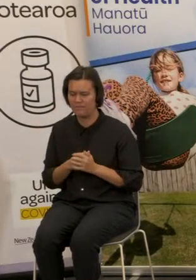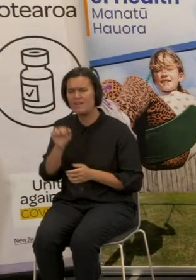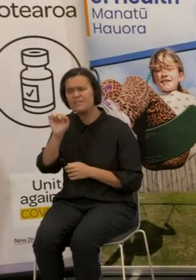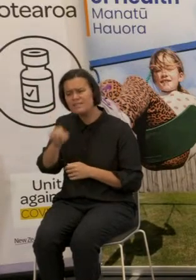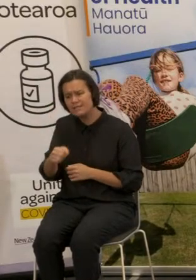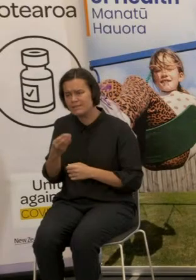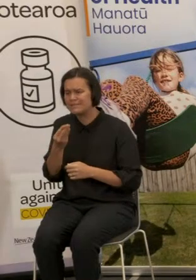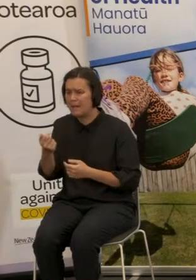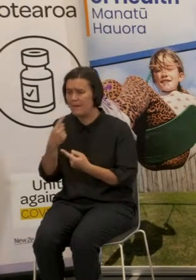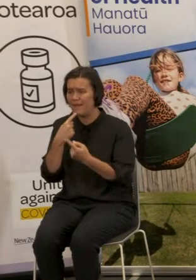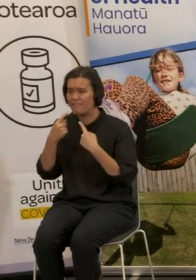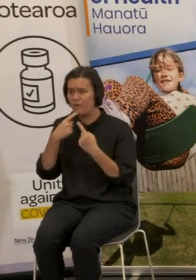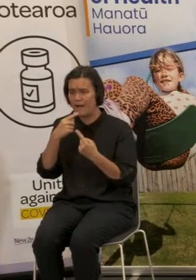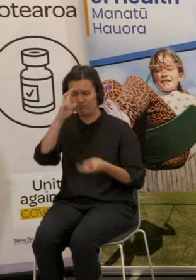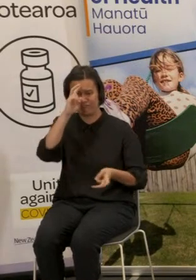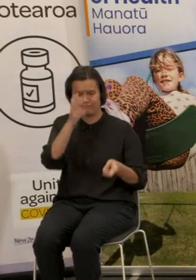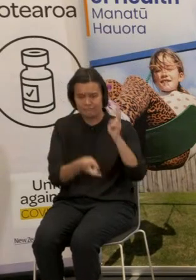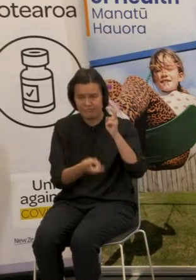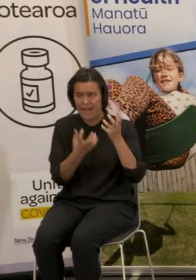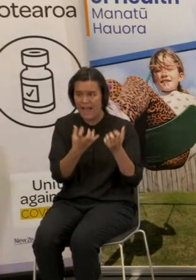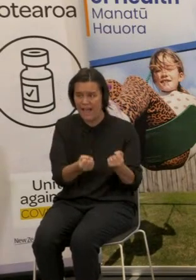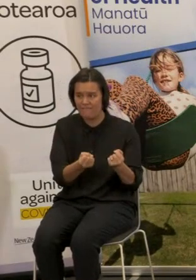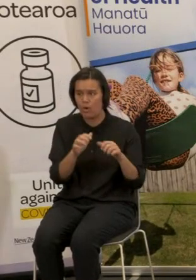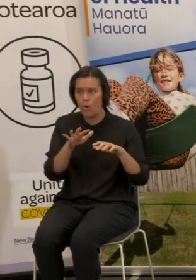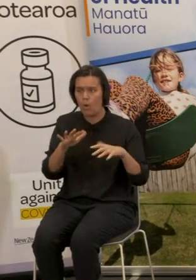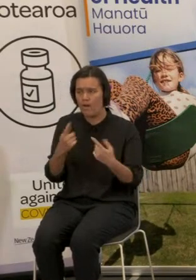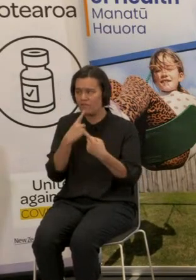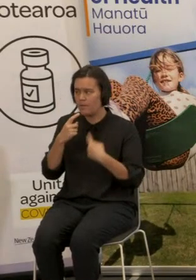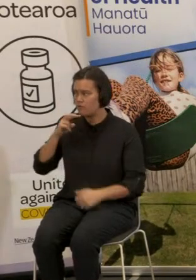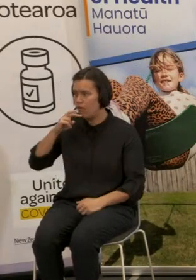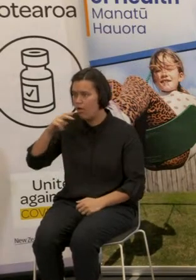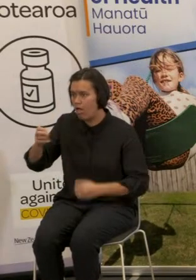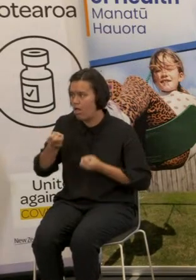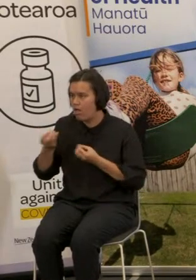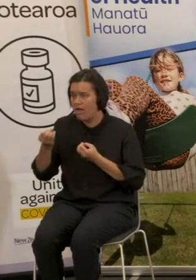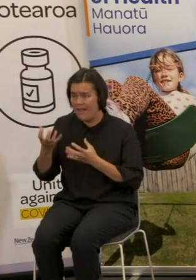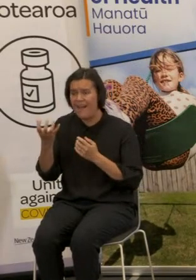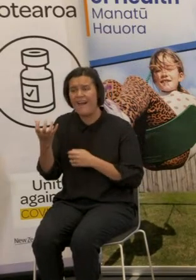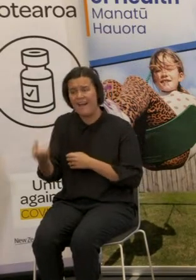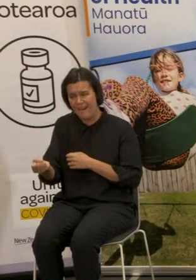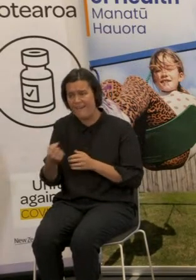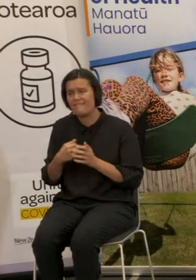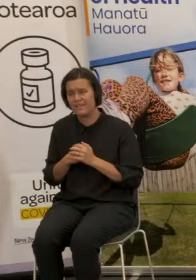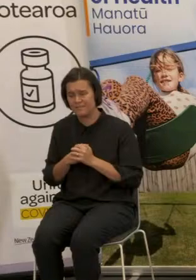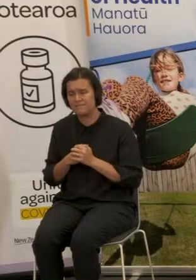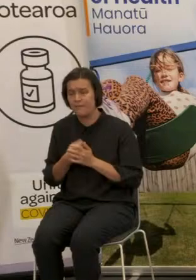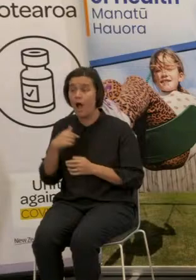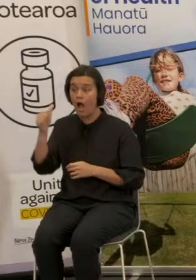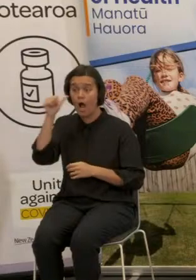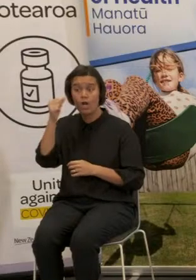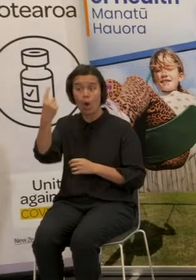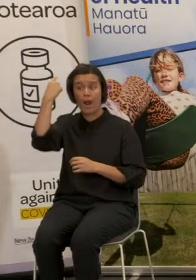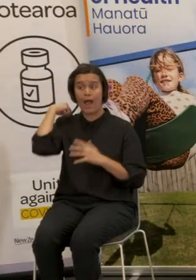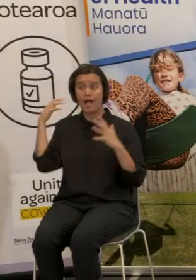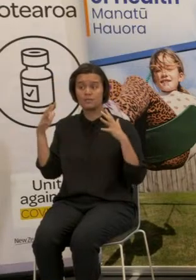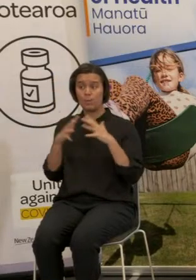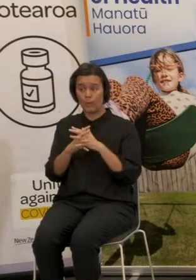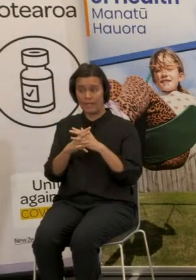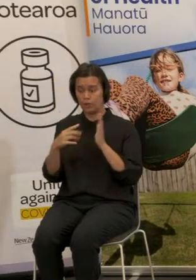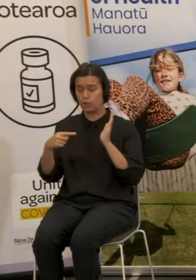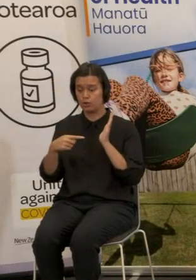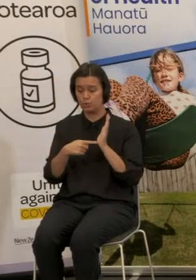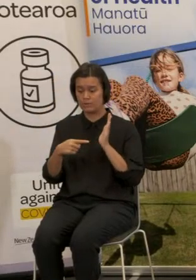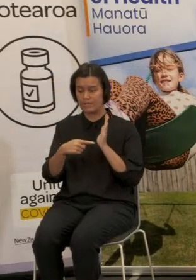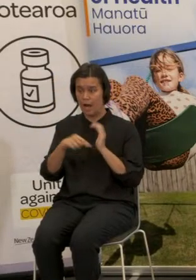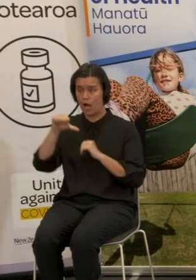people are looking at that, and it will be raising questions for them. Now, I know that a number of media attempted last week, on Tuesday the